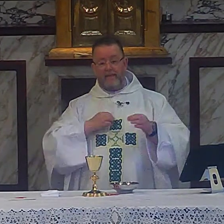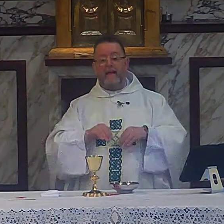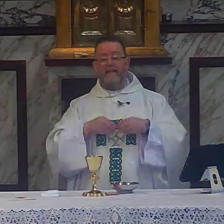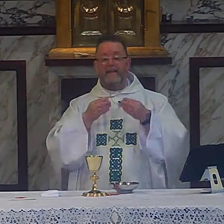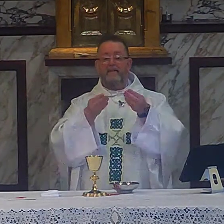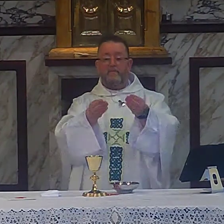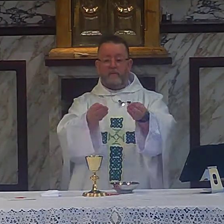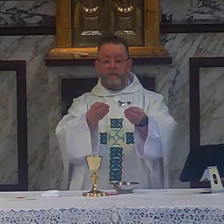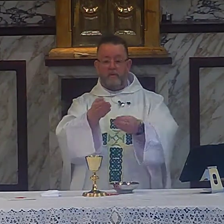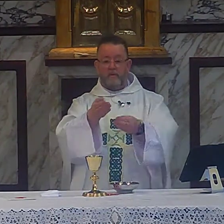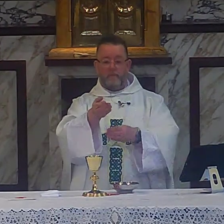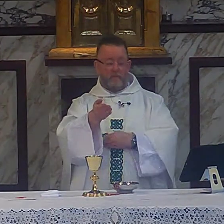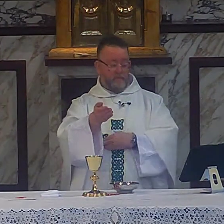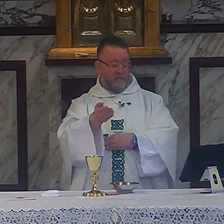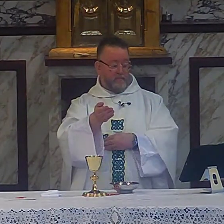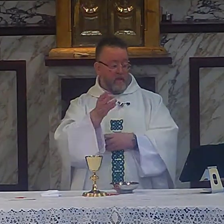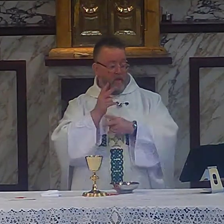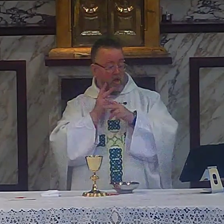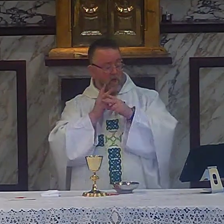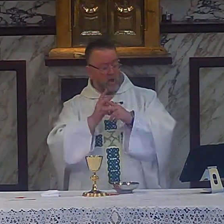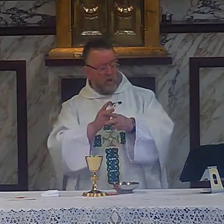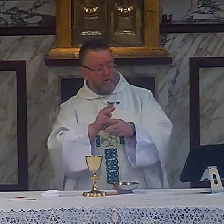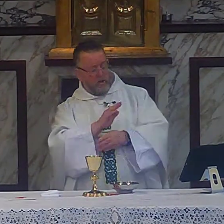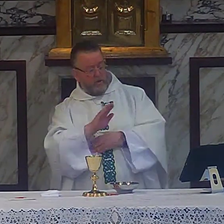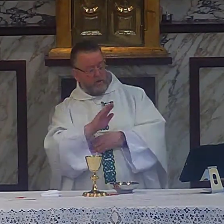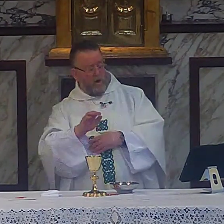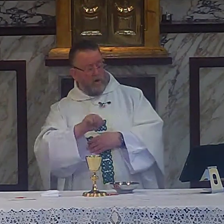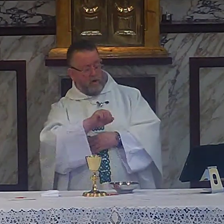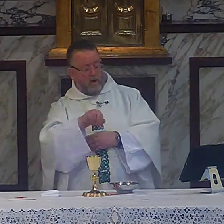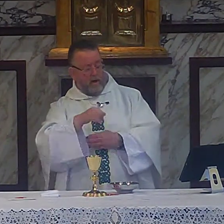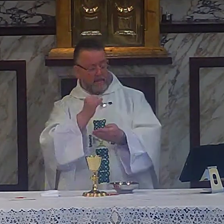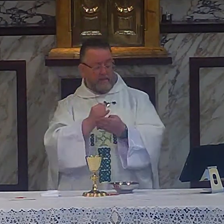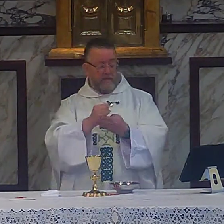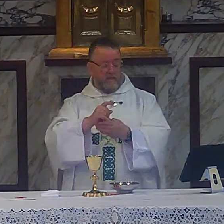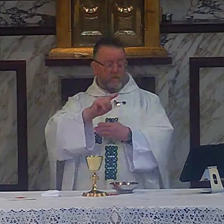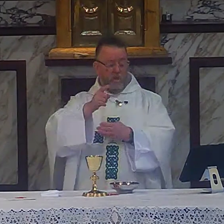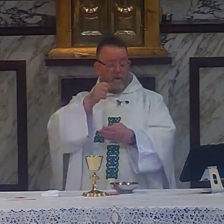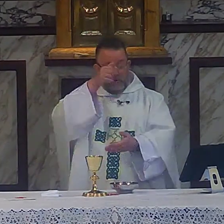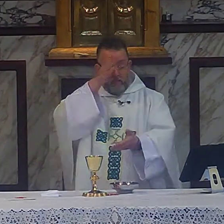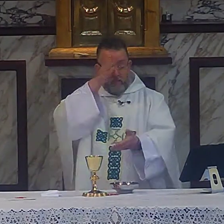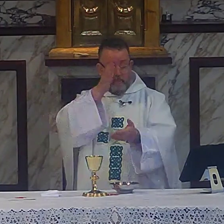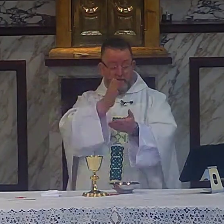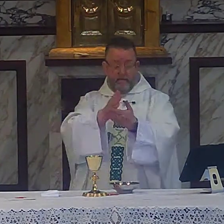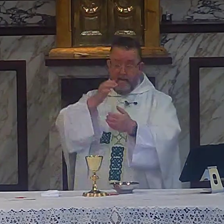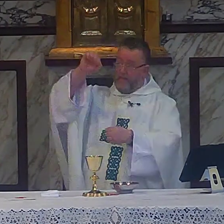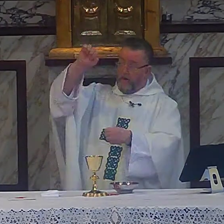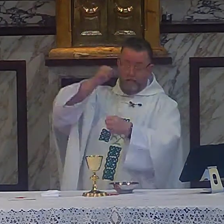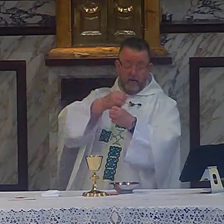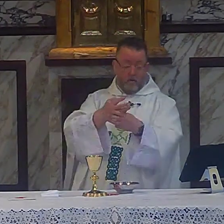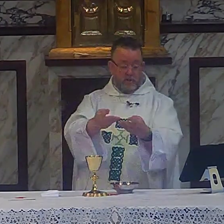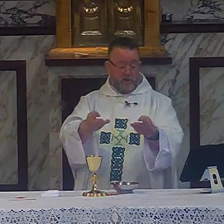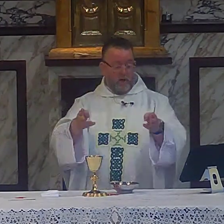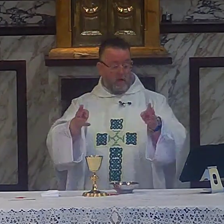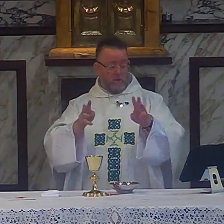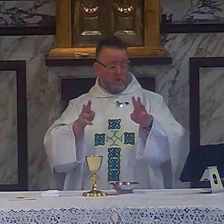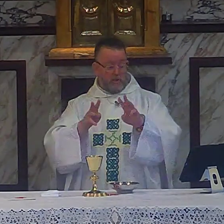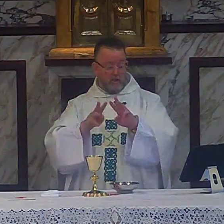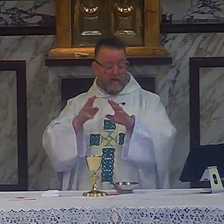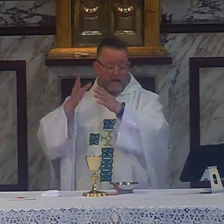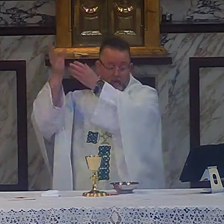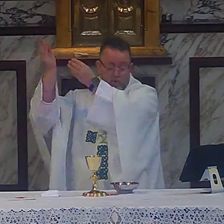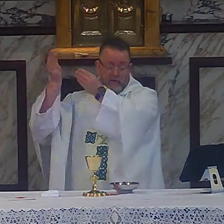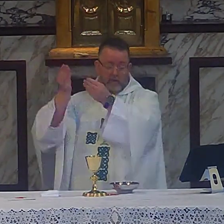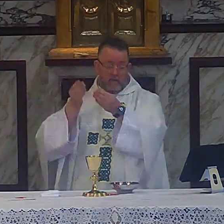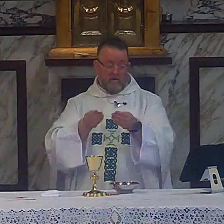I give you," look not on our sins, but on the faith of your church,